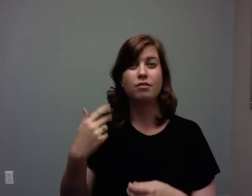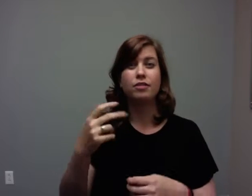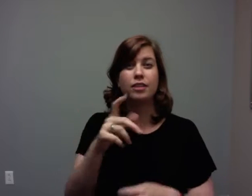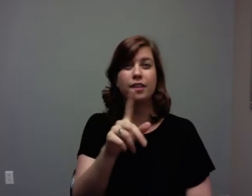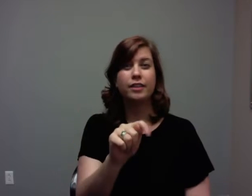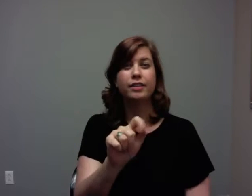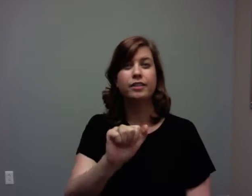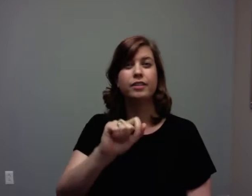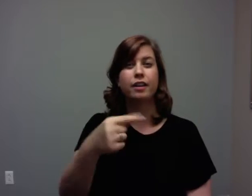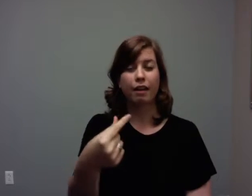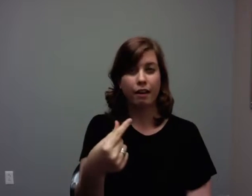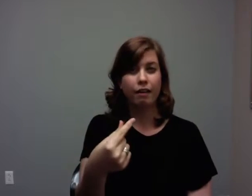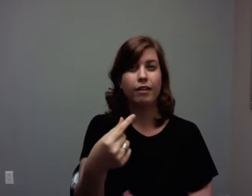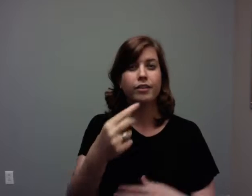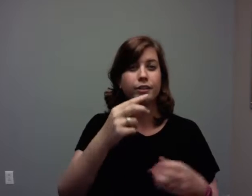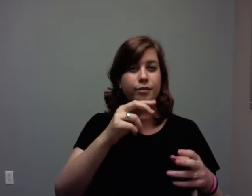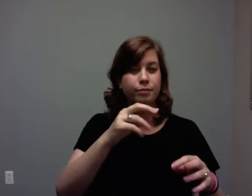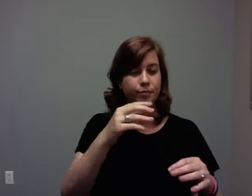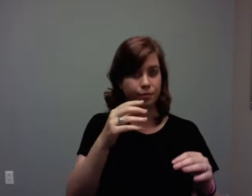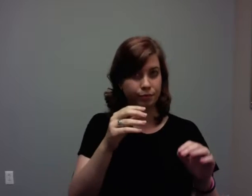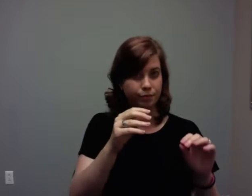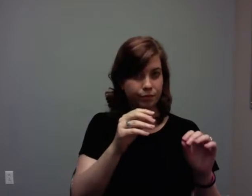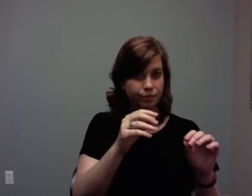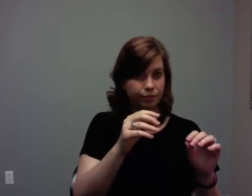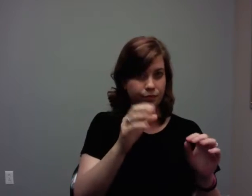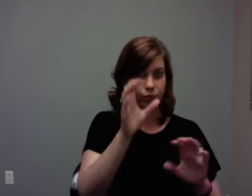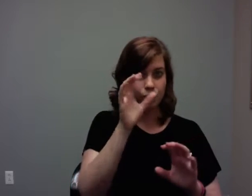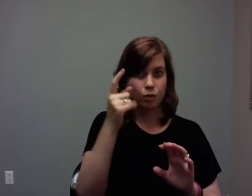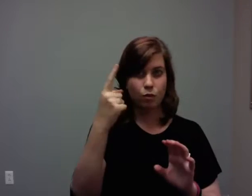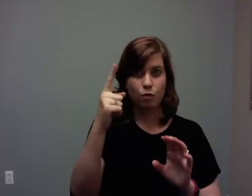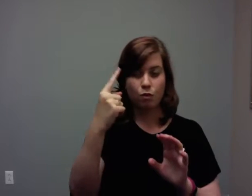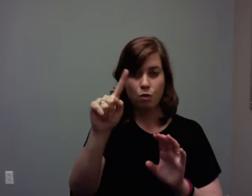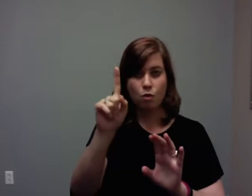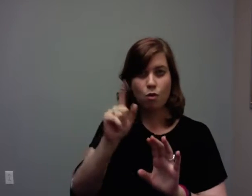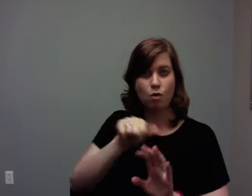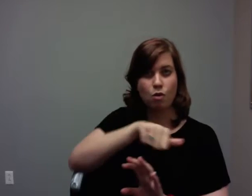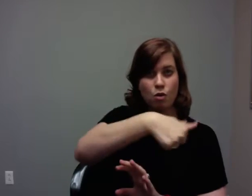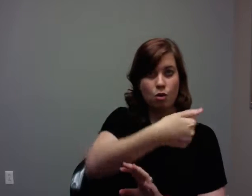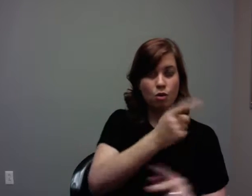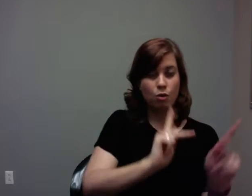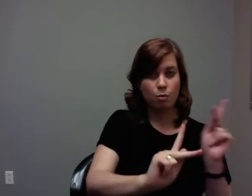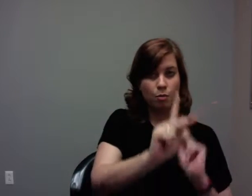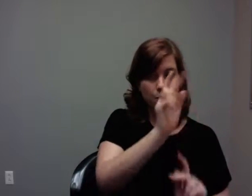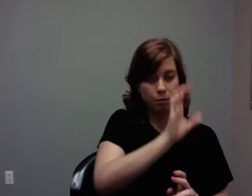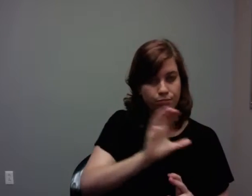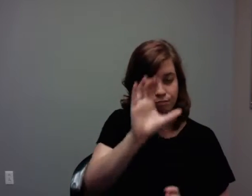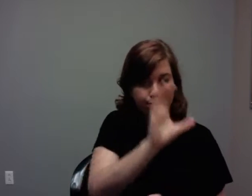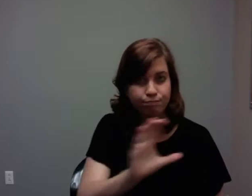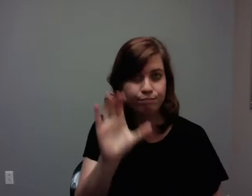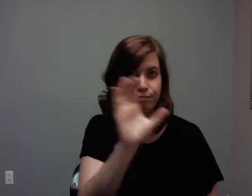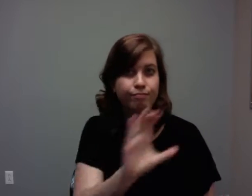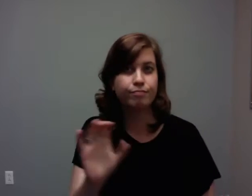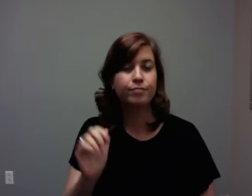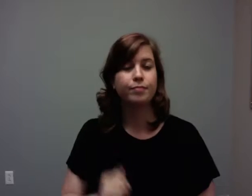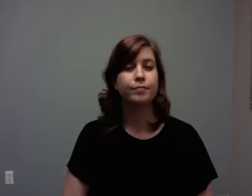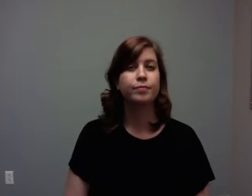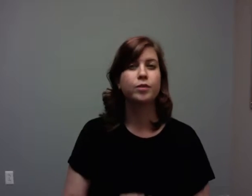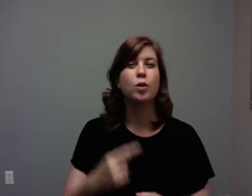was born in DeLand, Florida in one of those years. And so, it may